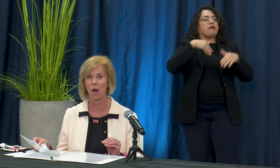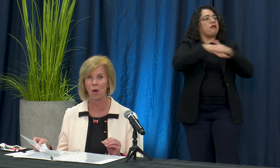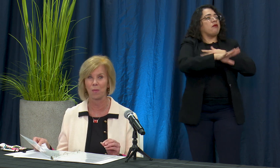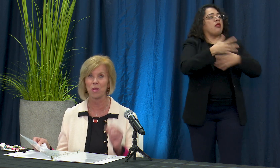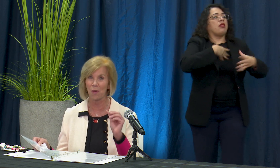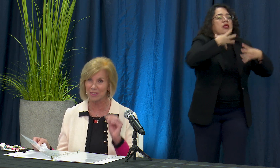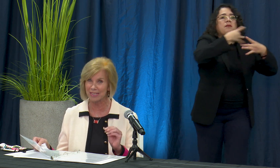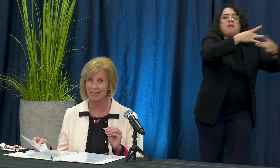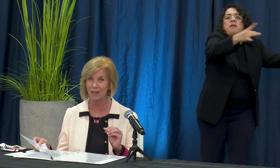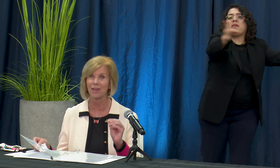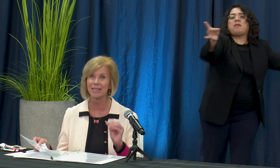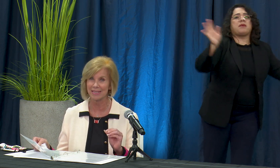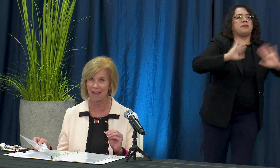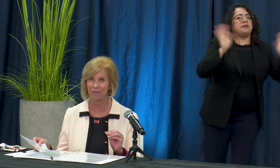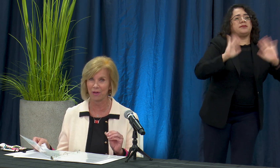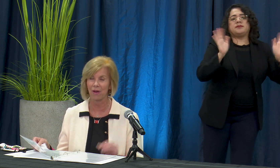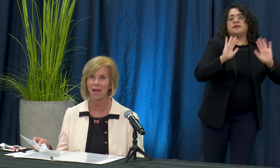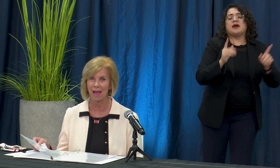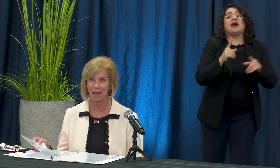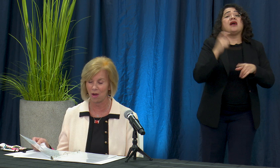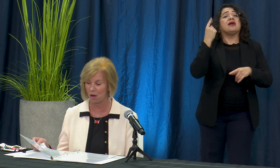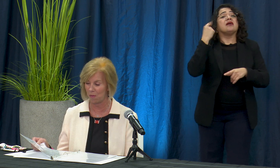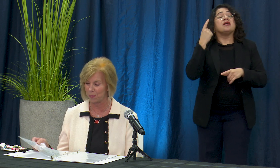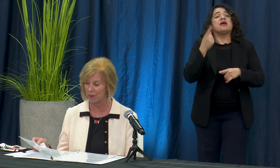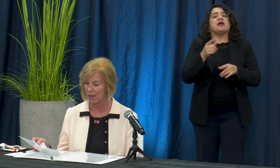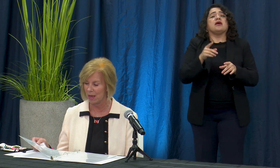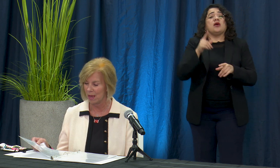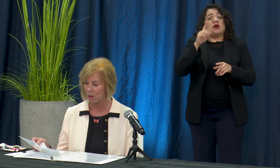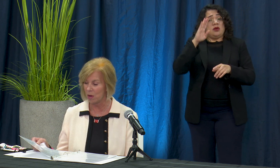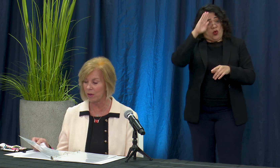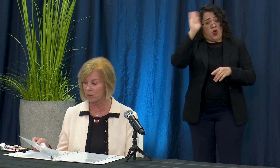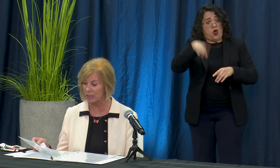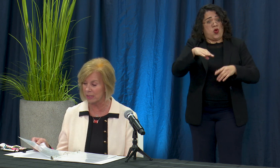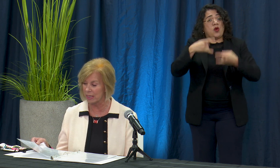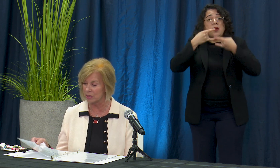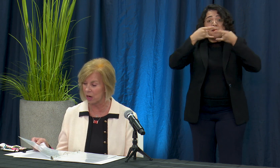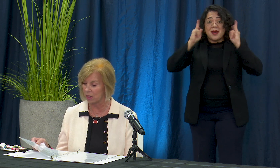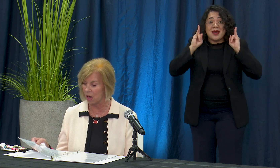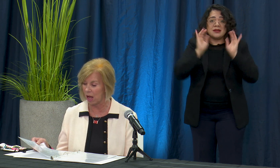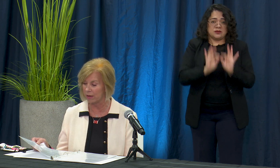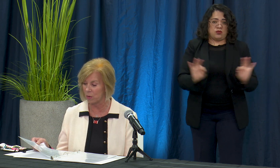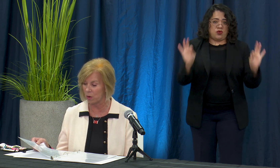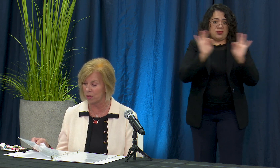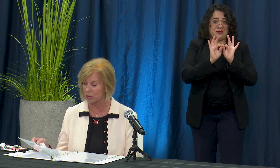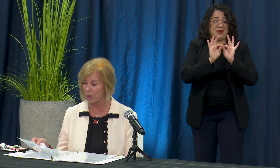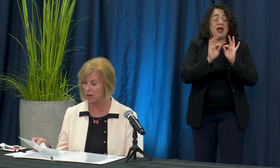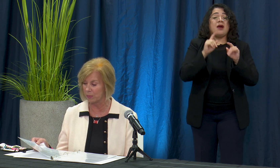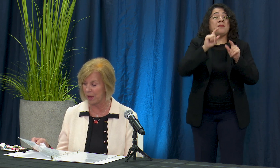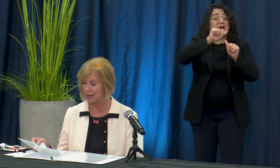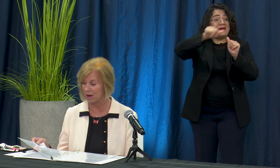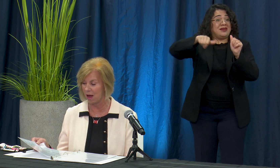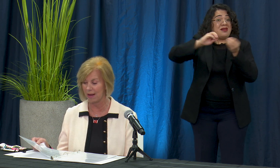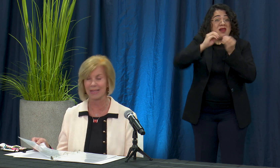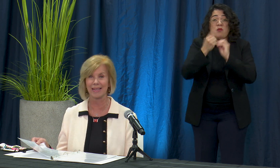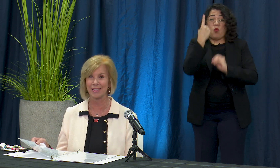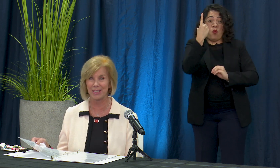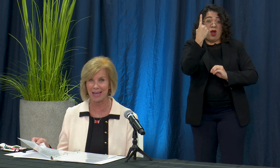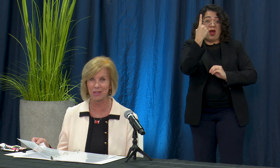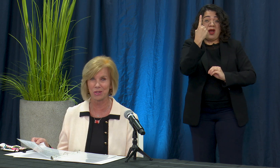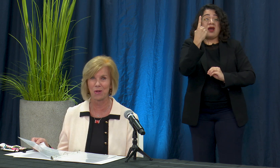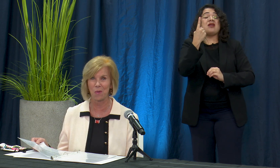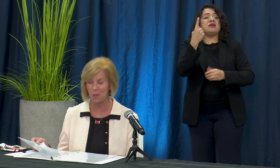staying at home. You are still safer at home. We only recently started calling the workers we are depending on